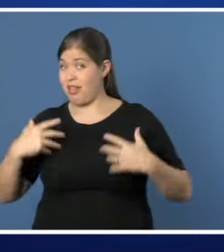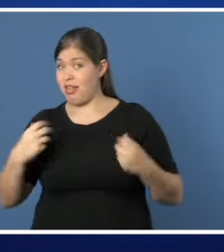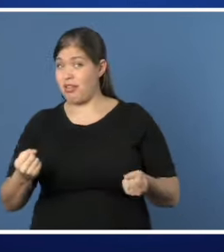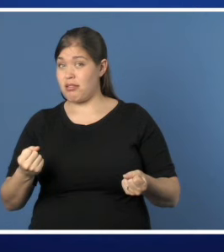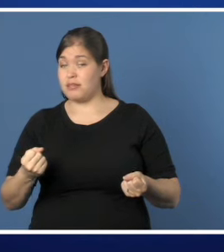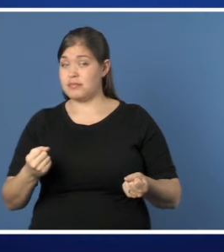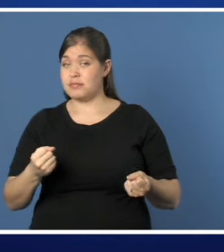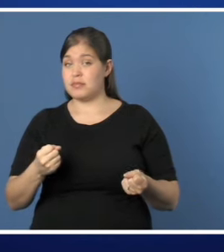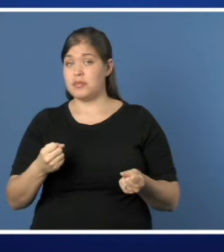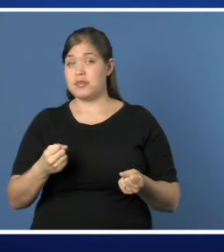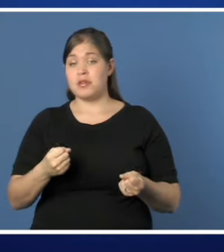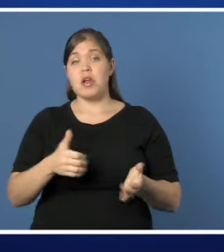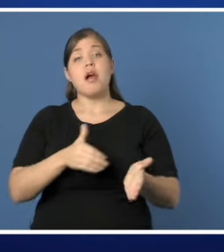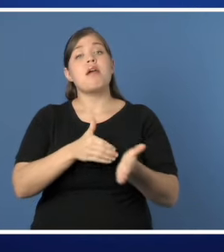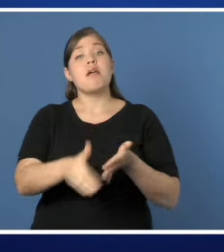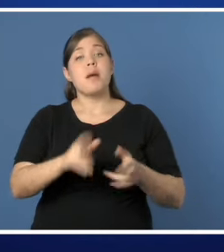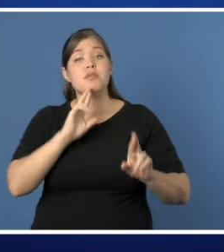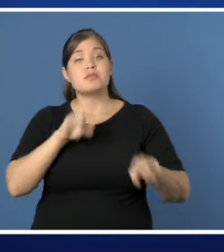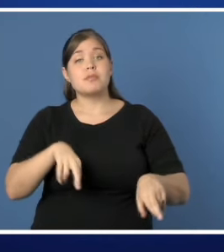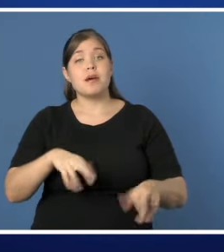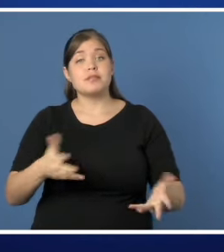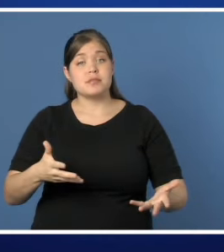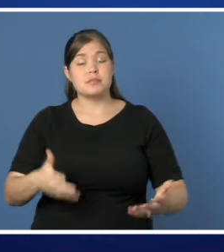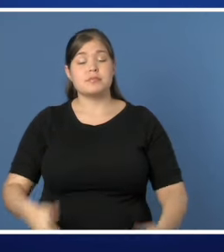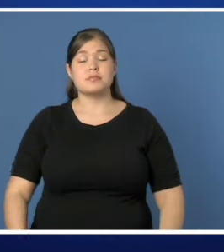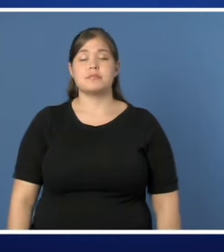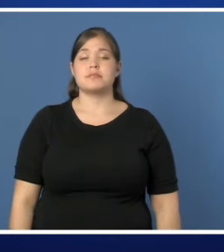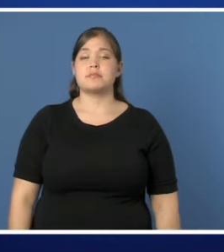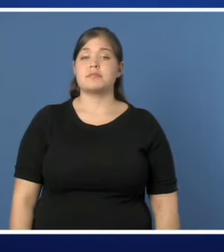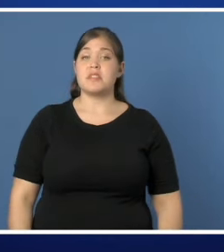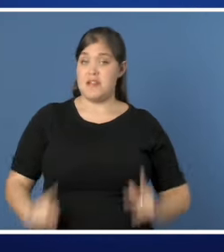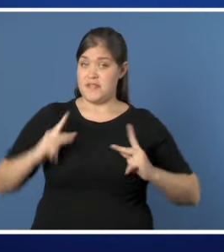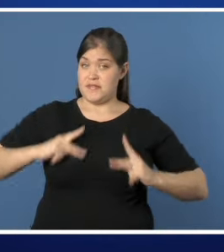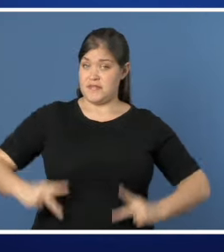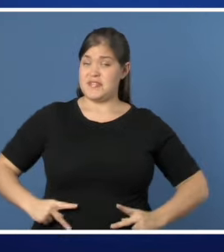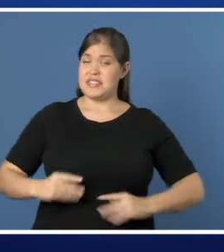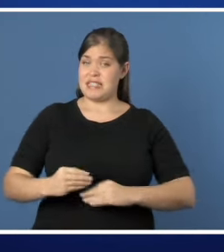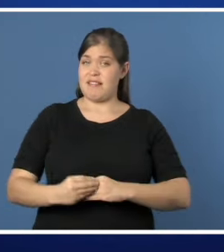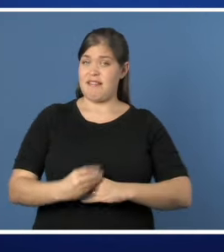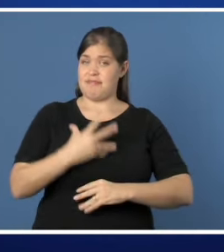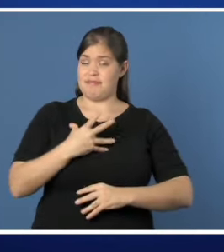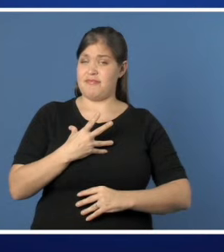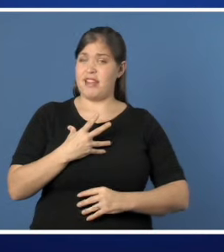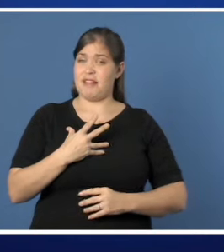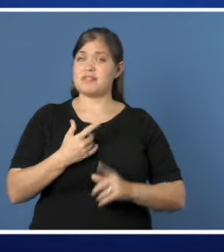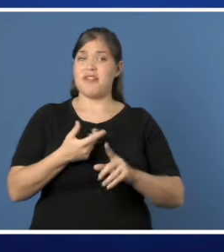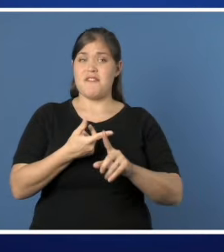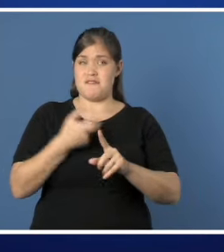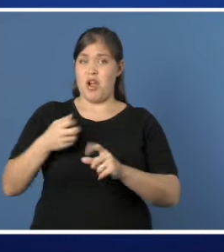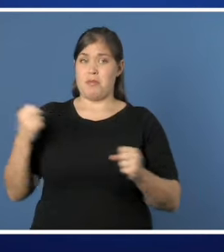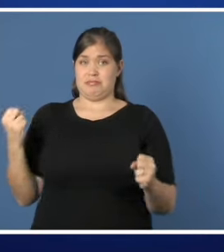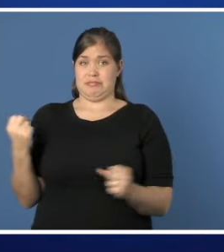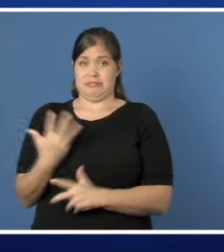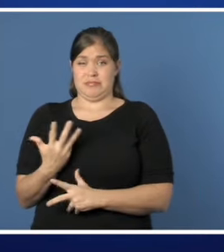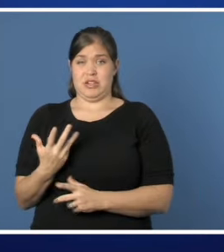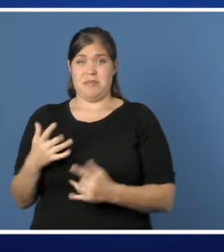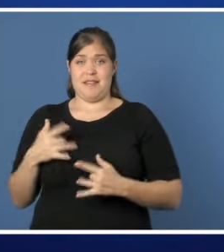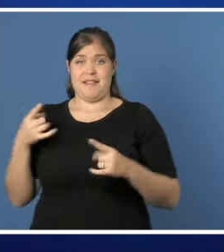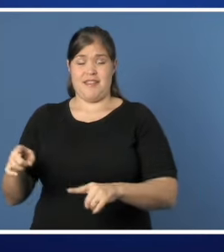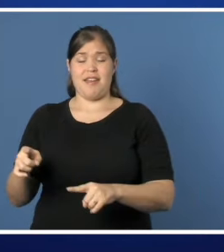and physical health. Common Responses The physical effects caused by a traumatic event include